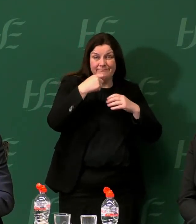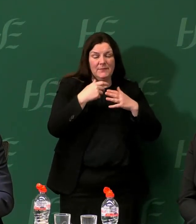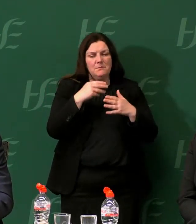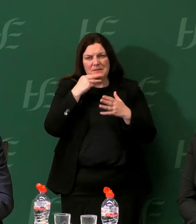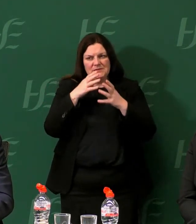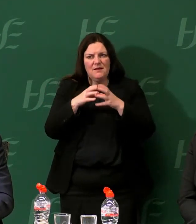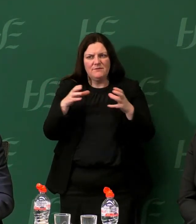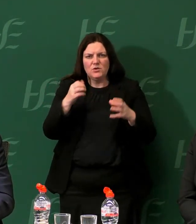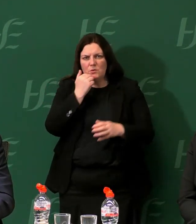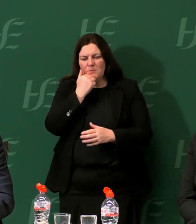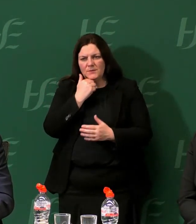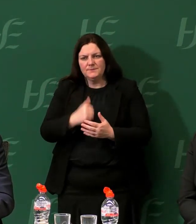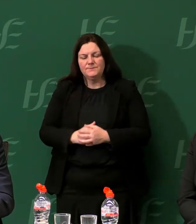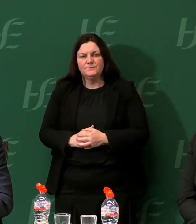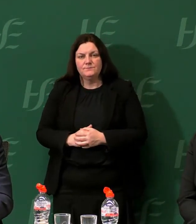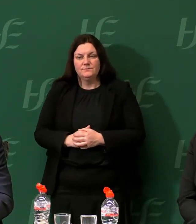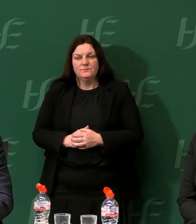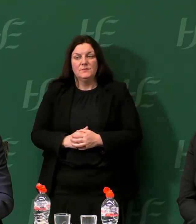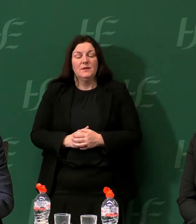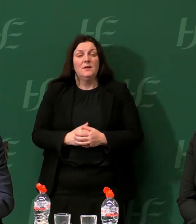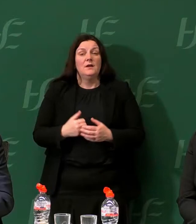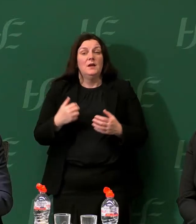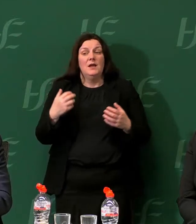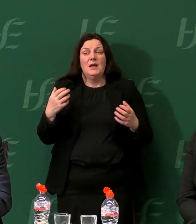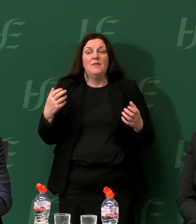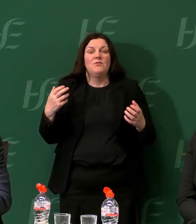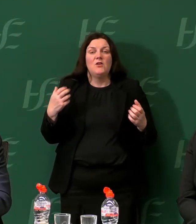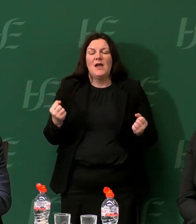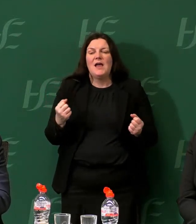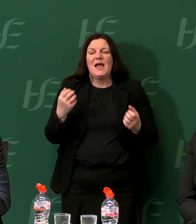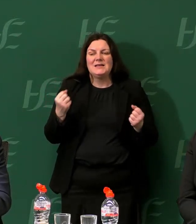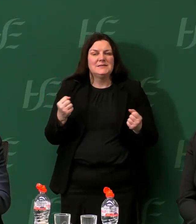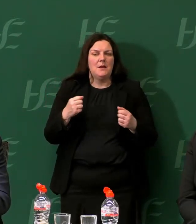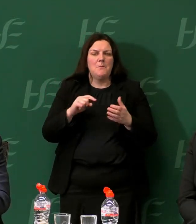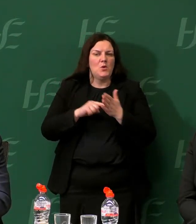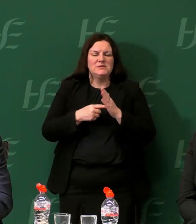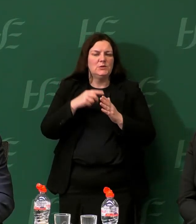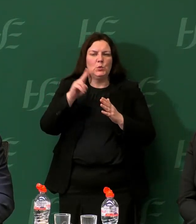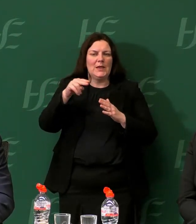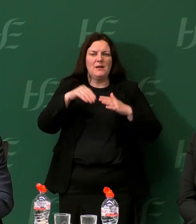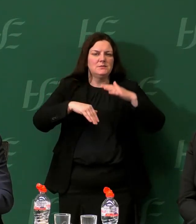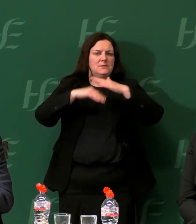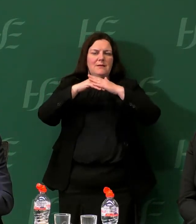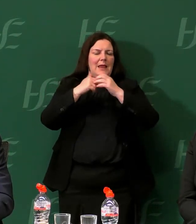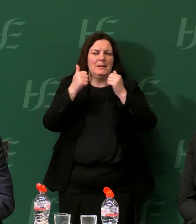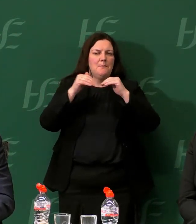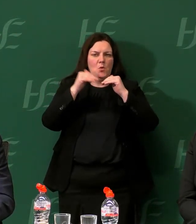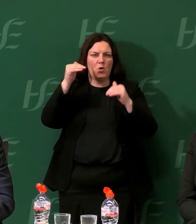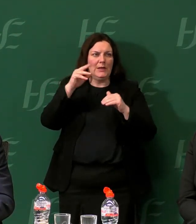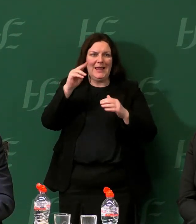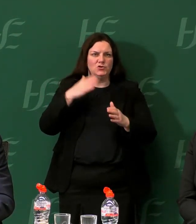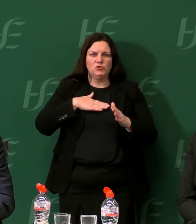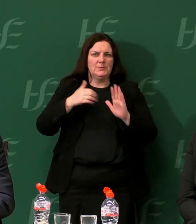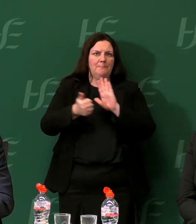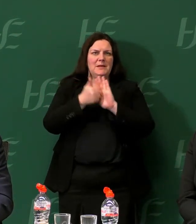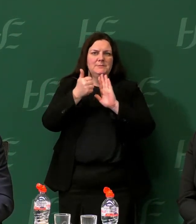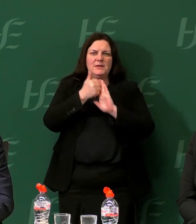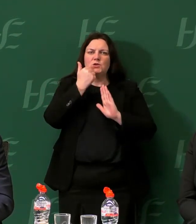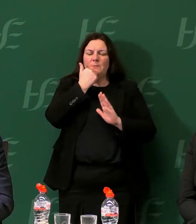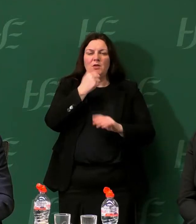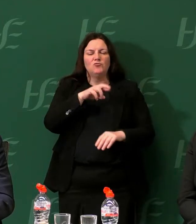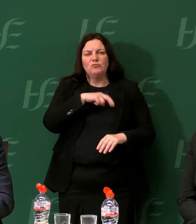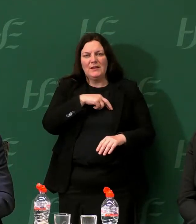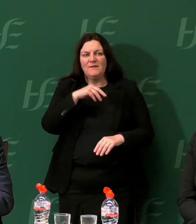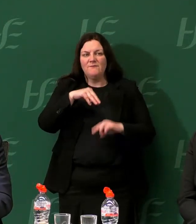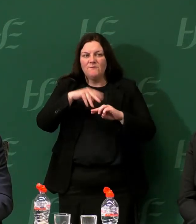up. There is a point that this is not elastic. You just can't build it up and build it up and build it up. The first line of defence is exactly